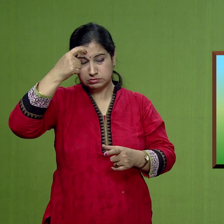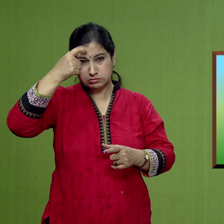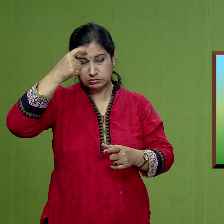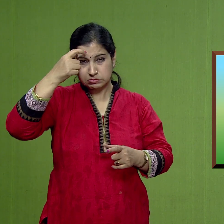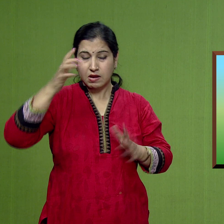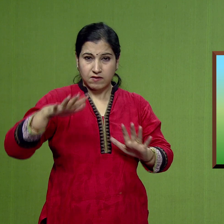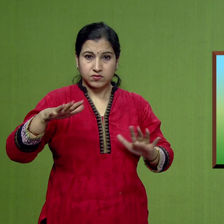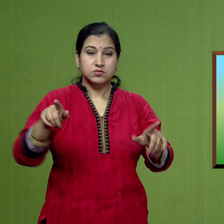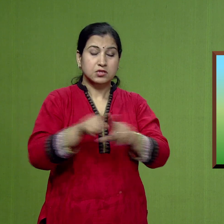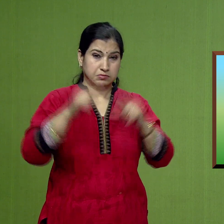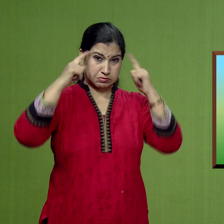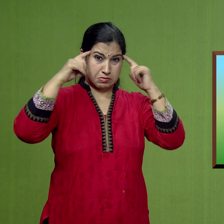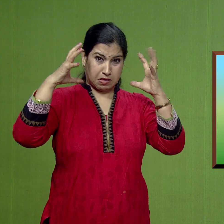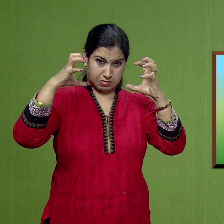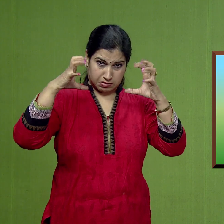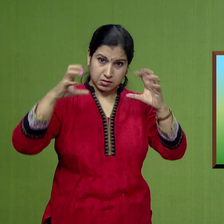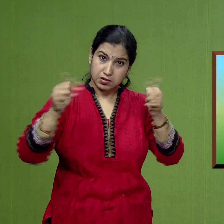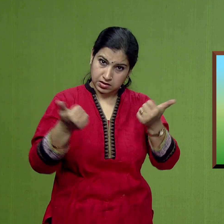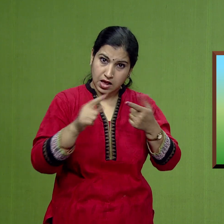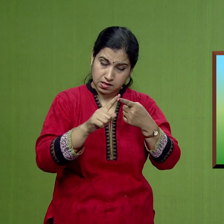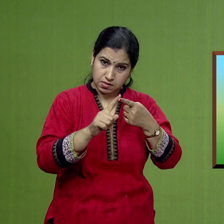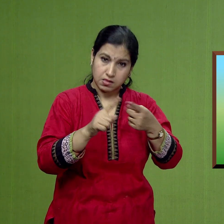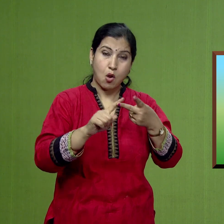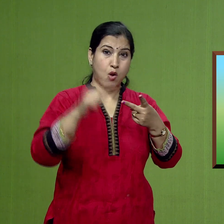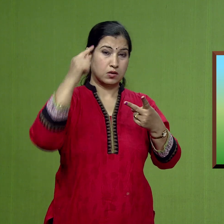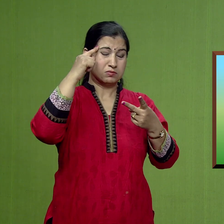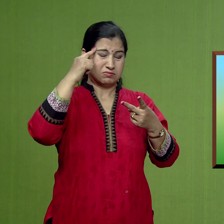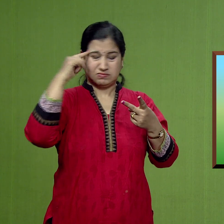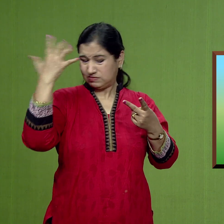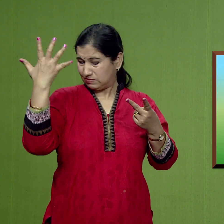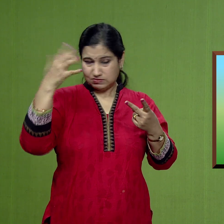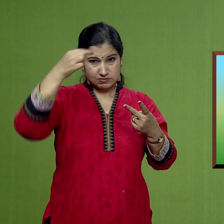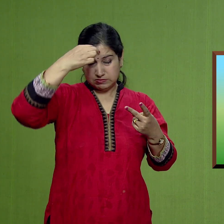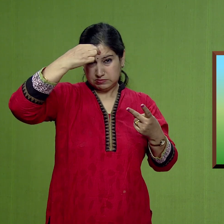cause headache and mental disturbance.